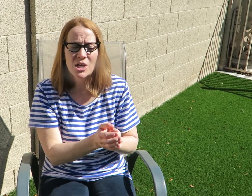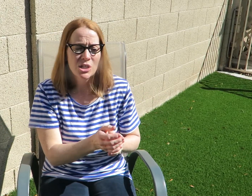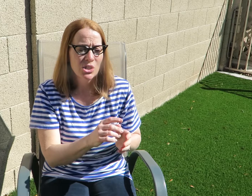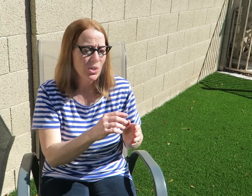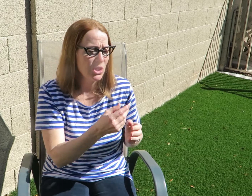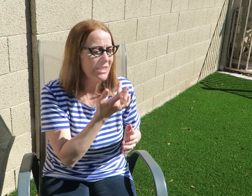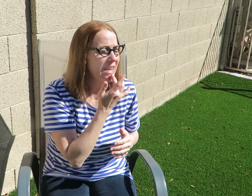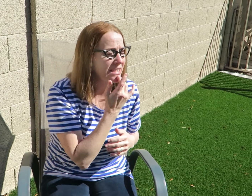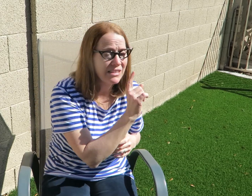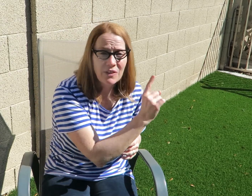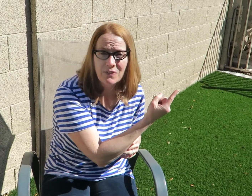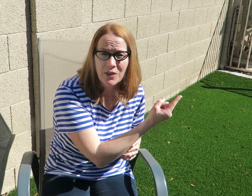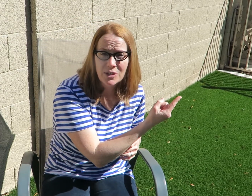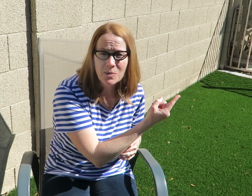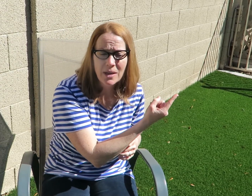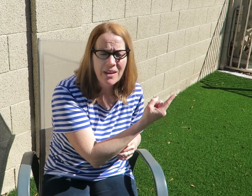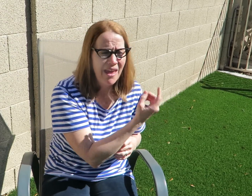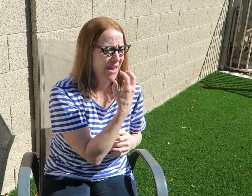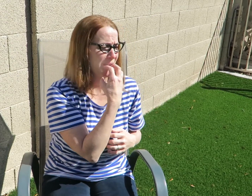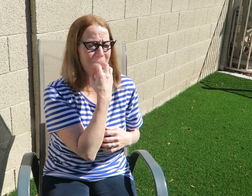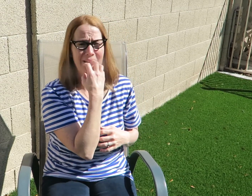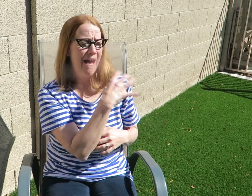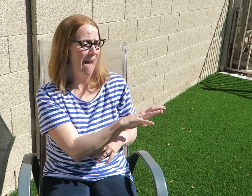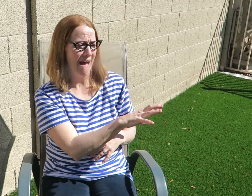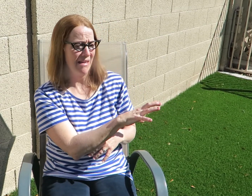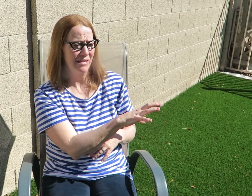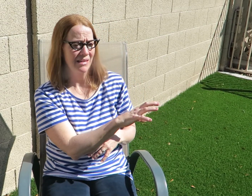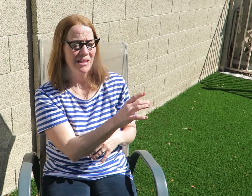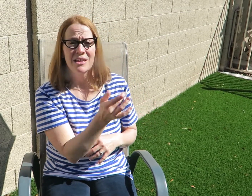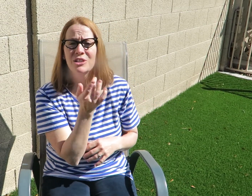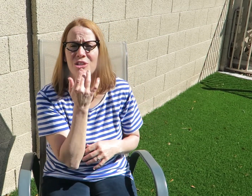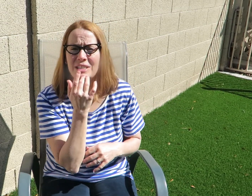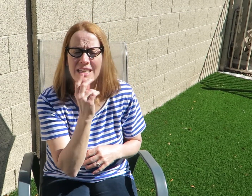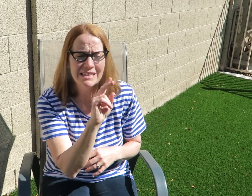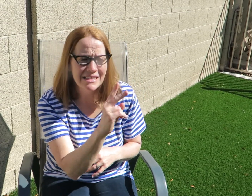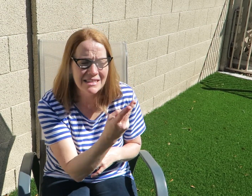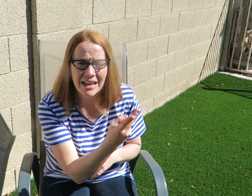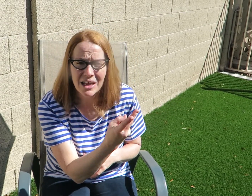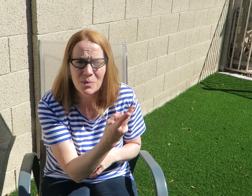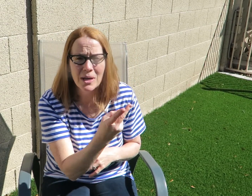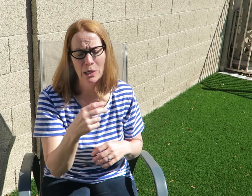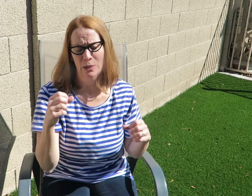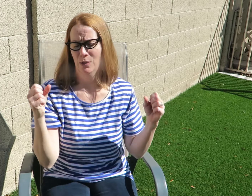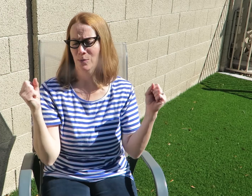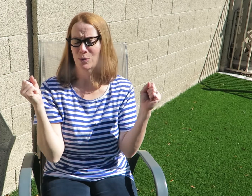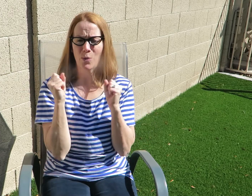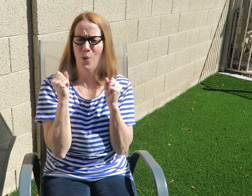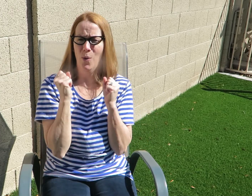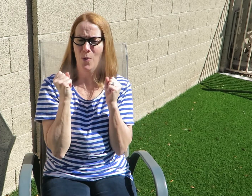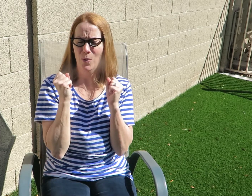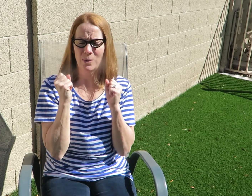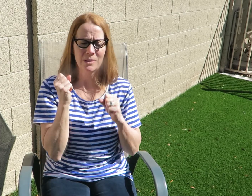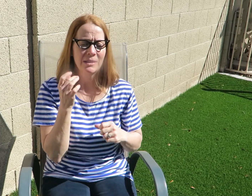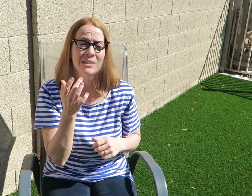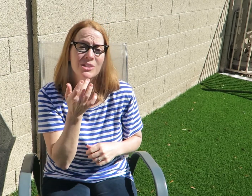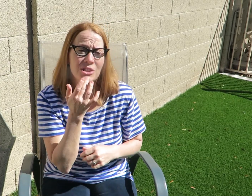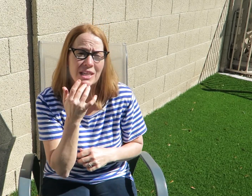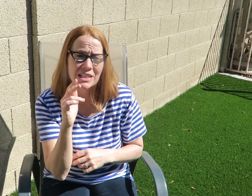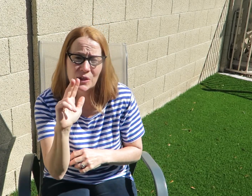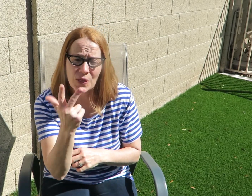3. So she tasted the first one and it was hot. She tasted the second one, it was cold. She tasted the